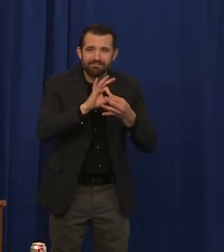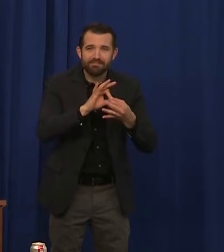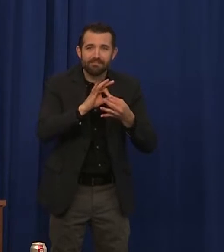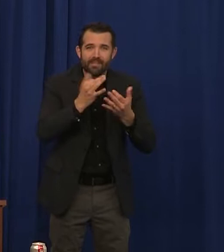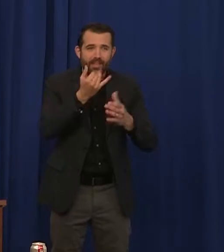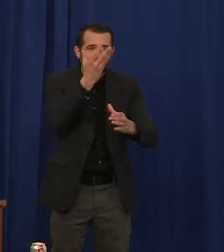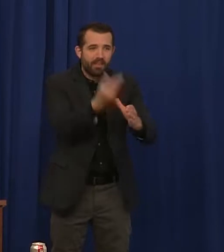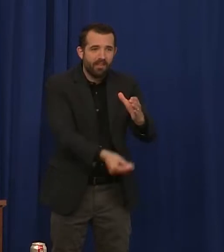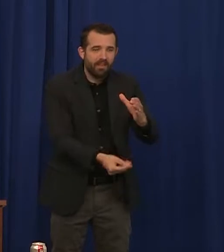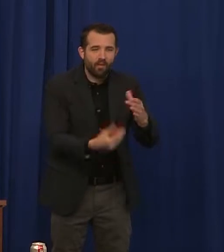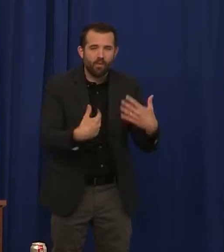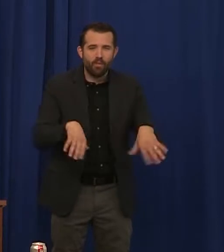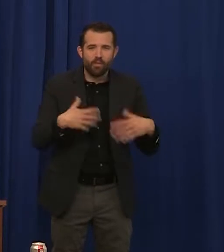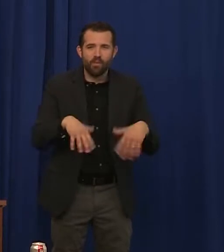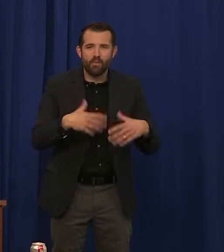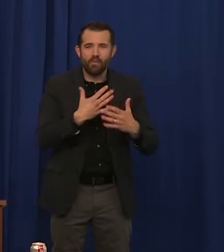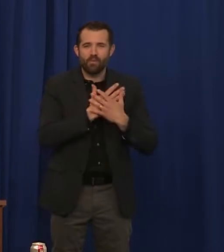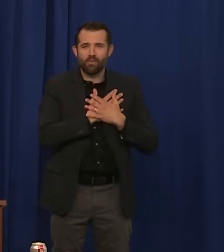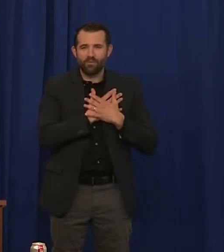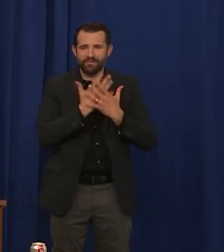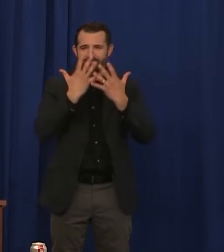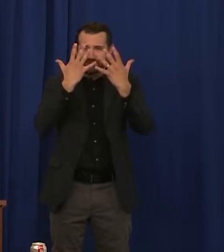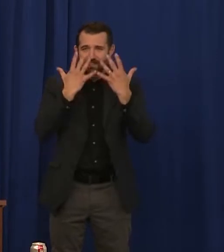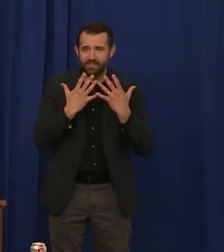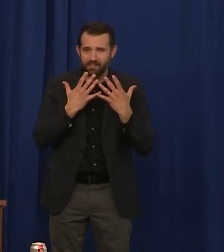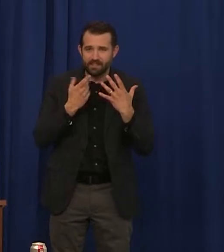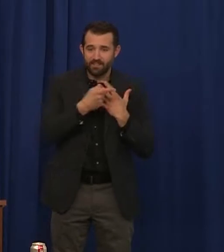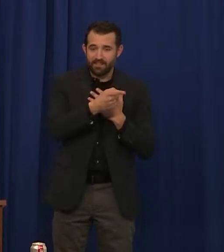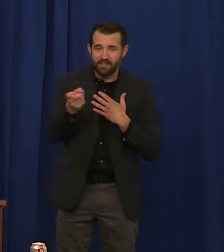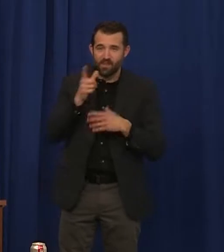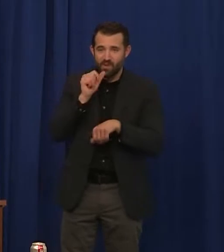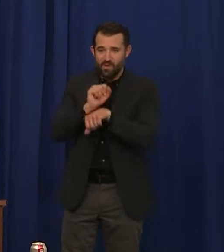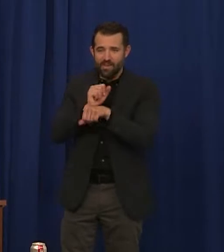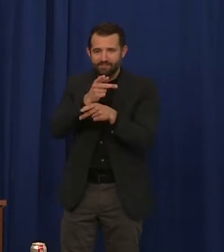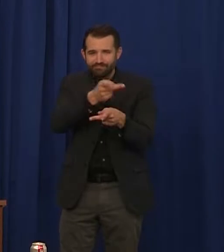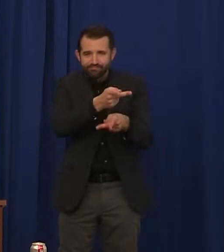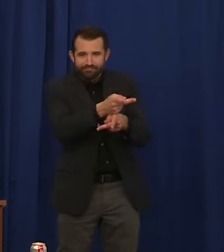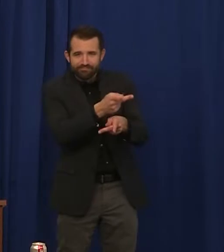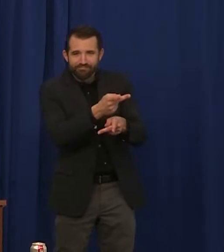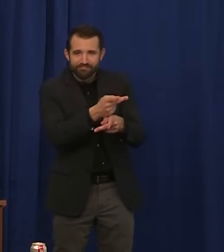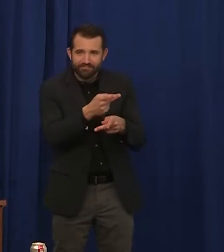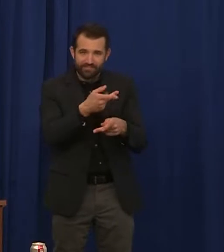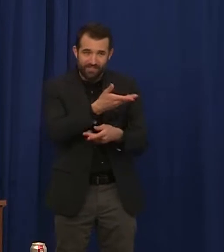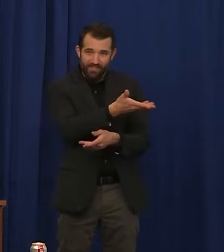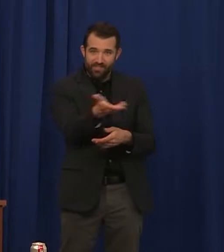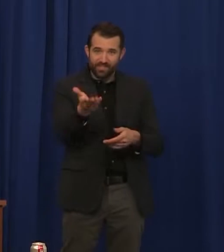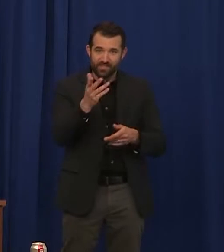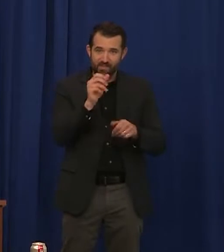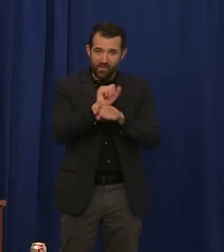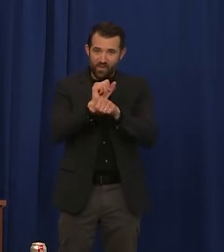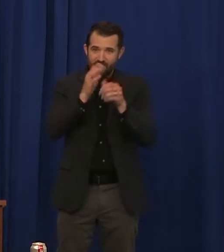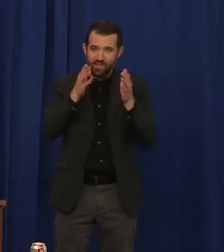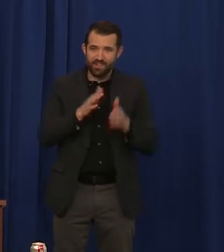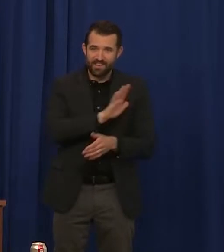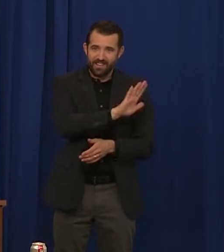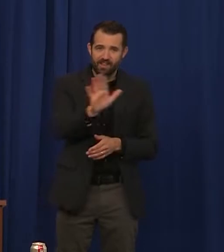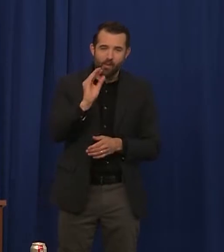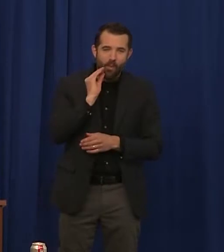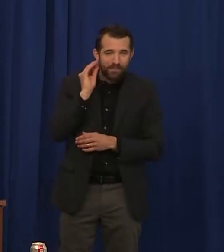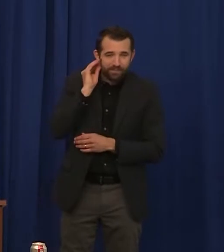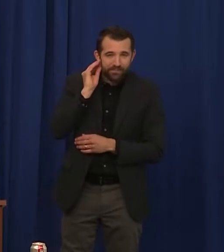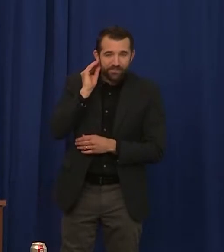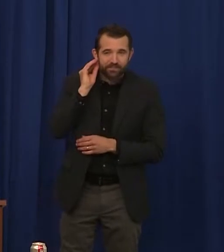We recognize the grief that these caregivers working in the homes of our loved ones, whether those